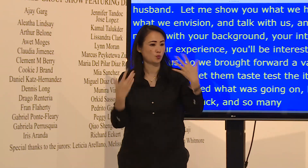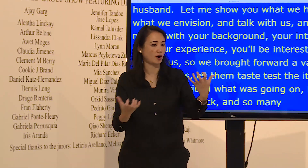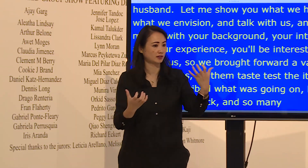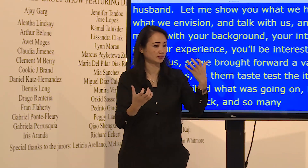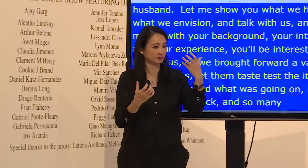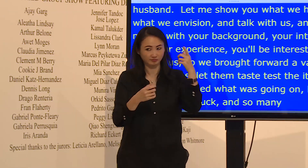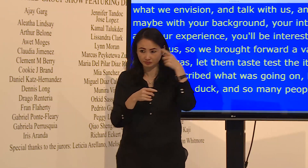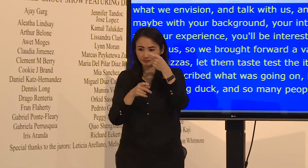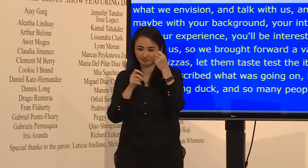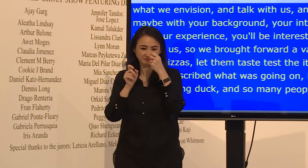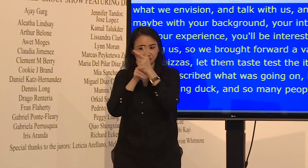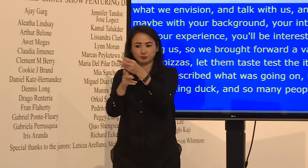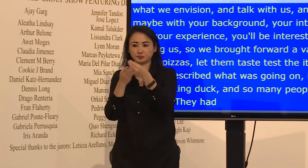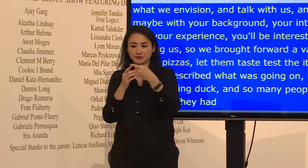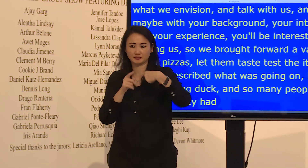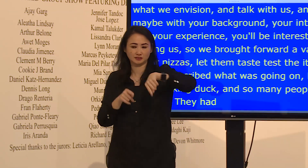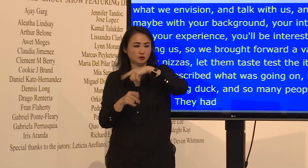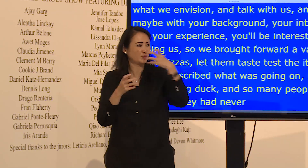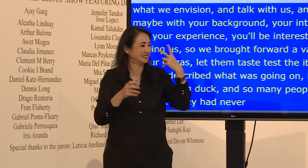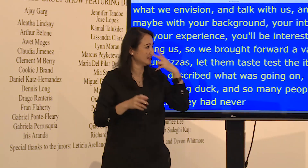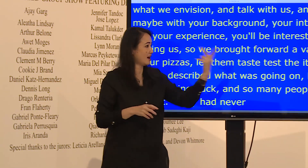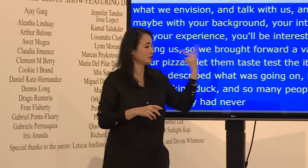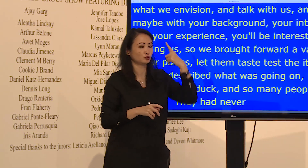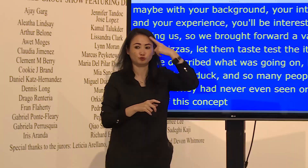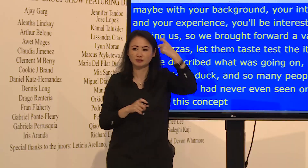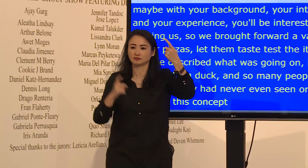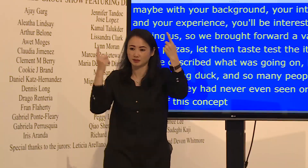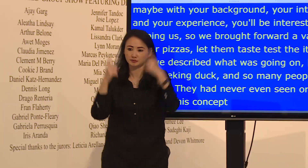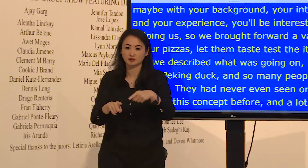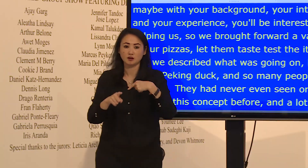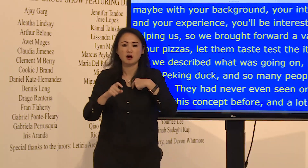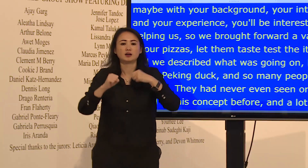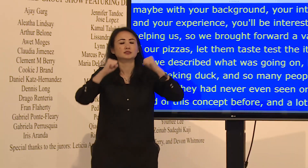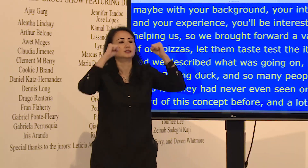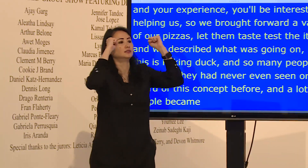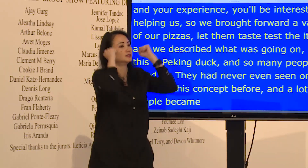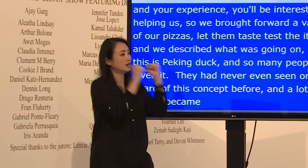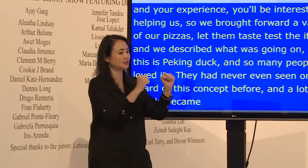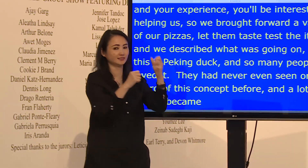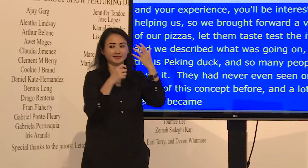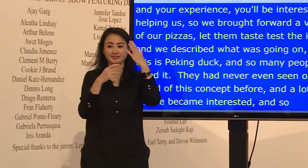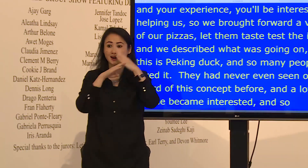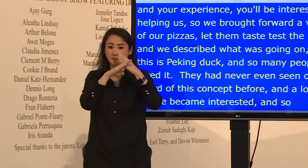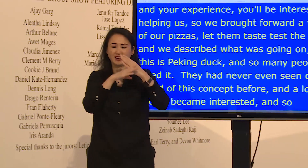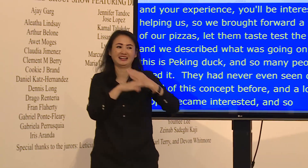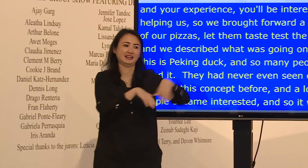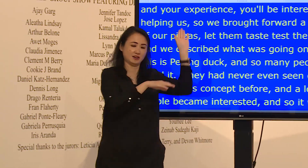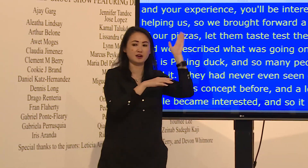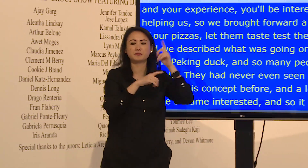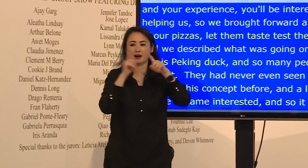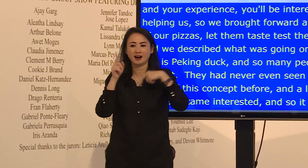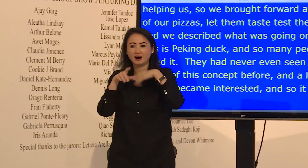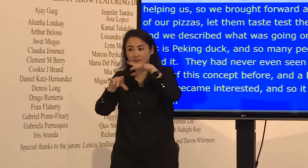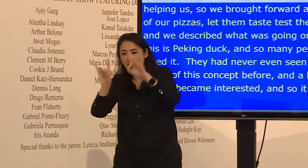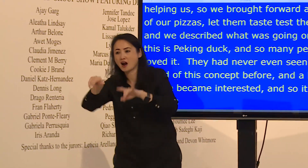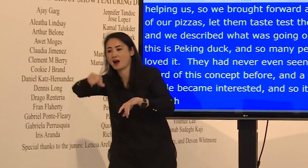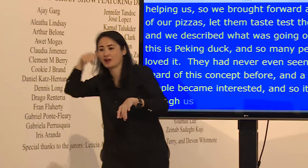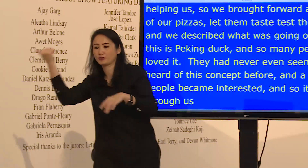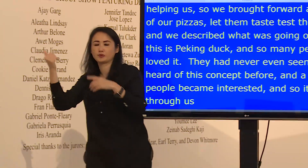of people became interested. And so it was through us coming up with an alternative strategy to get around this barrier of getting money. We were able